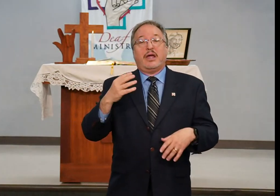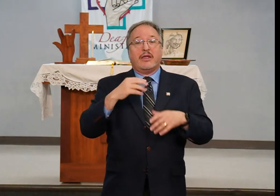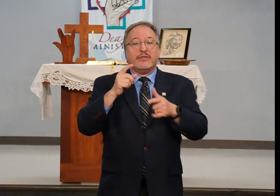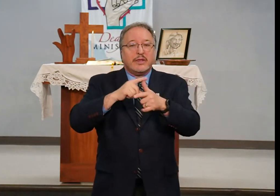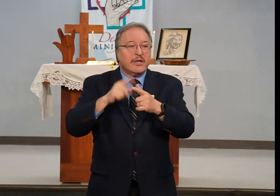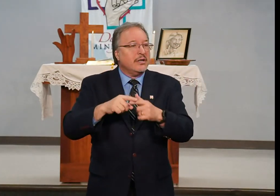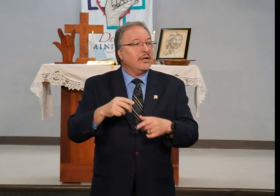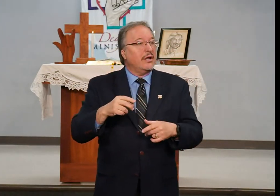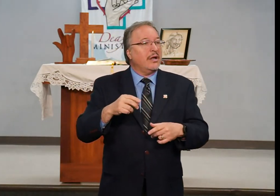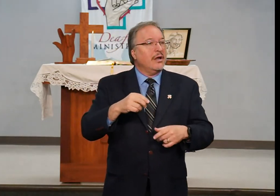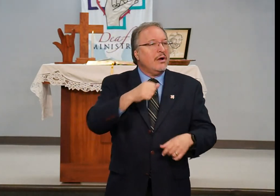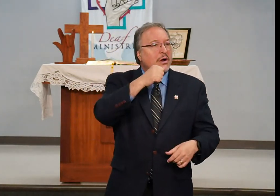did so.